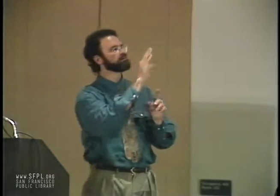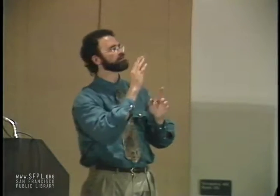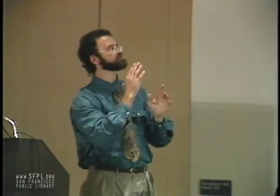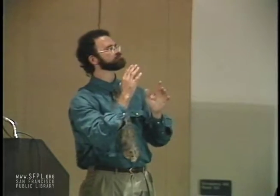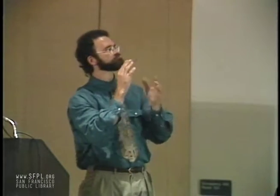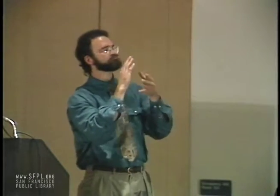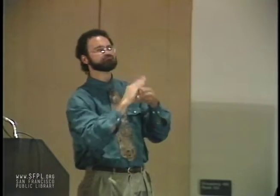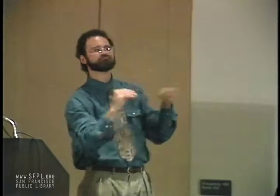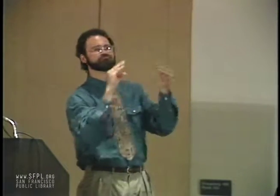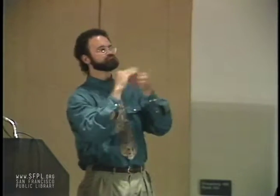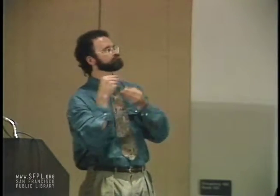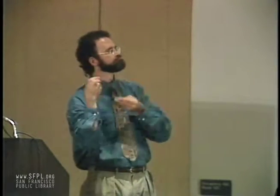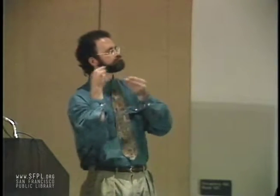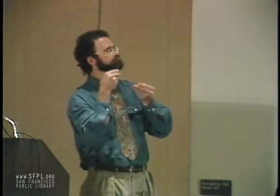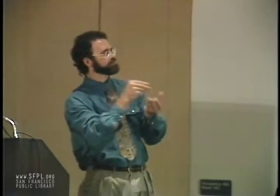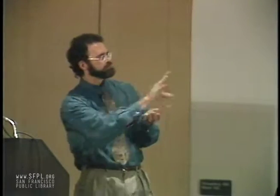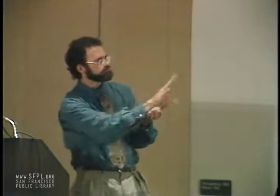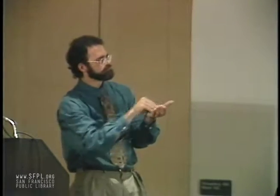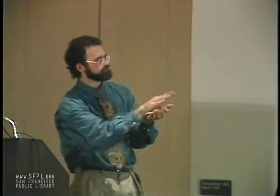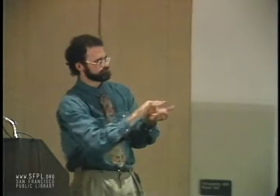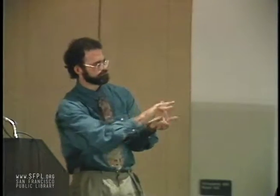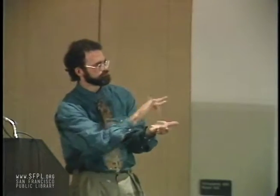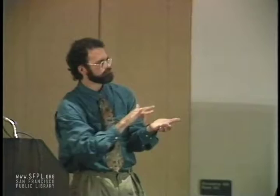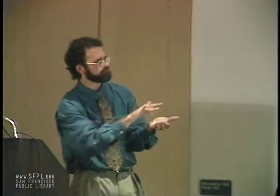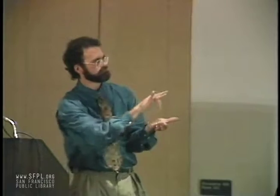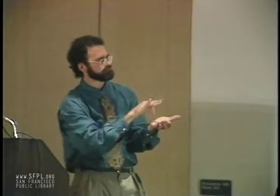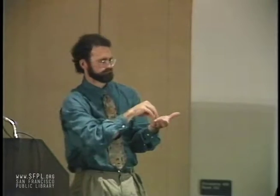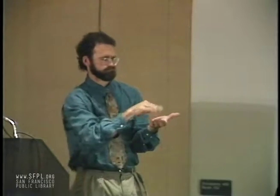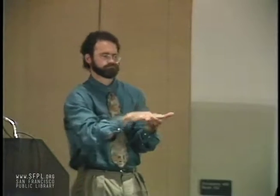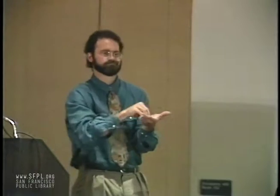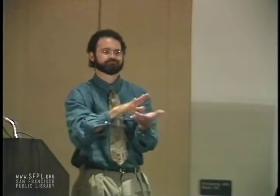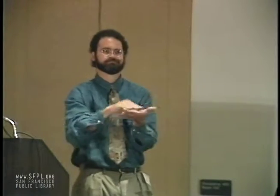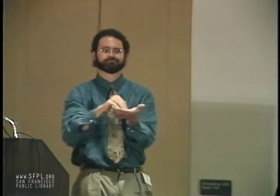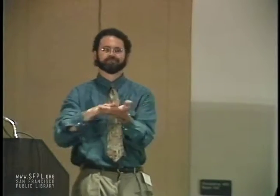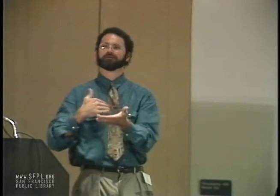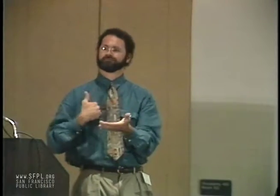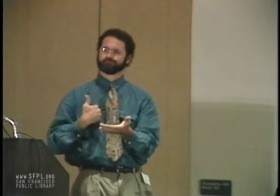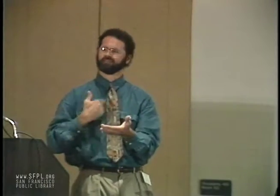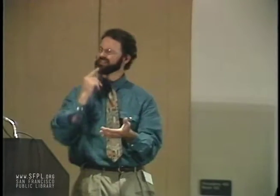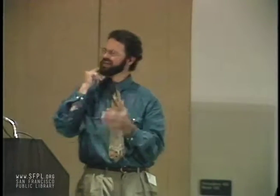How can you present it to hearing culture in a way that shows that? You know, in